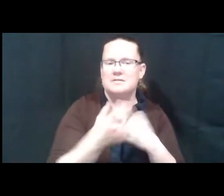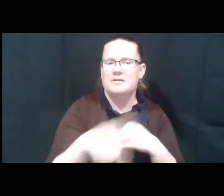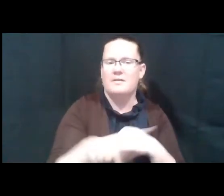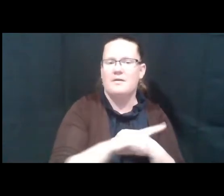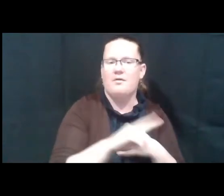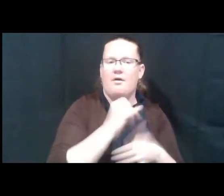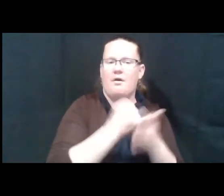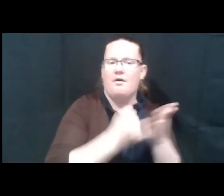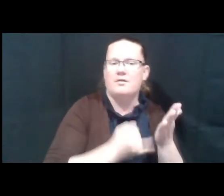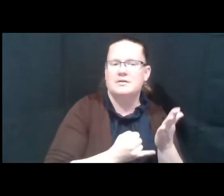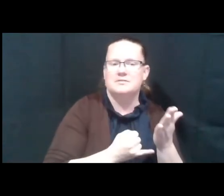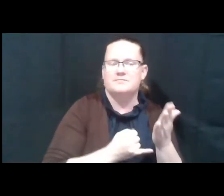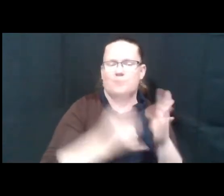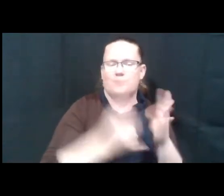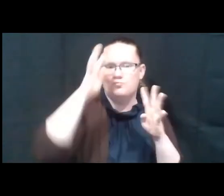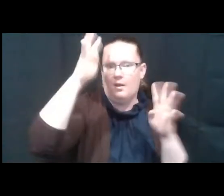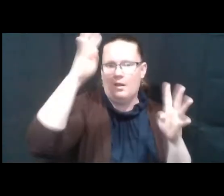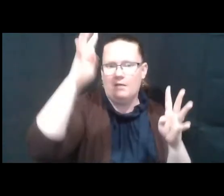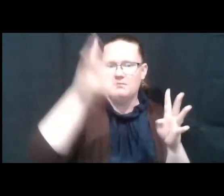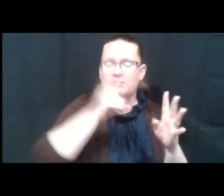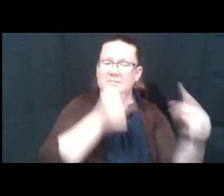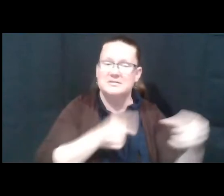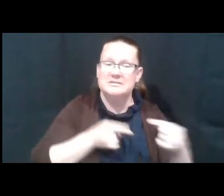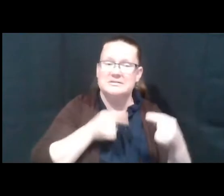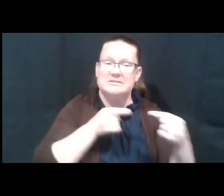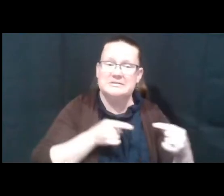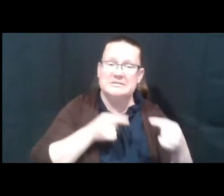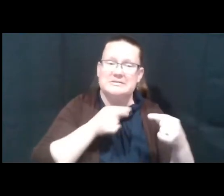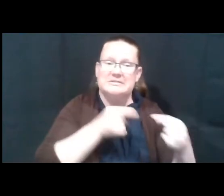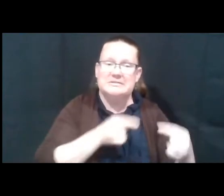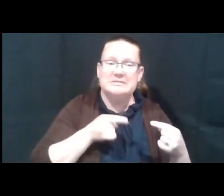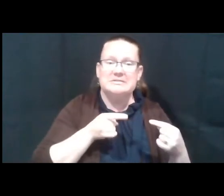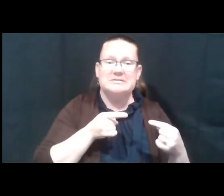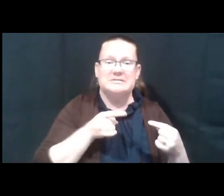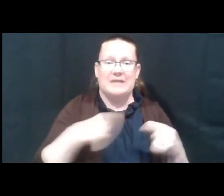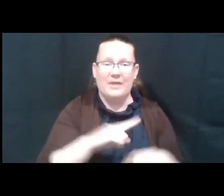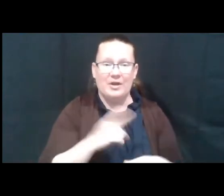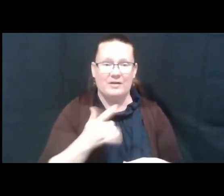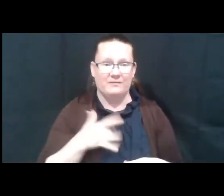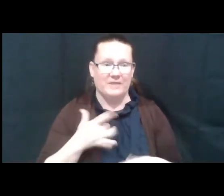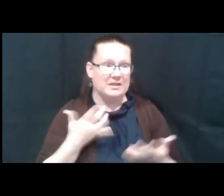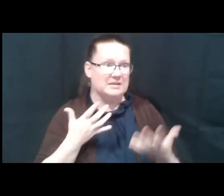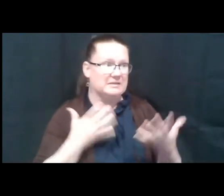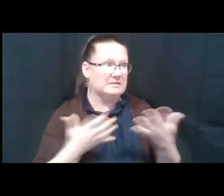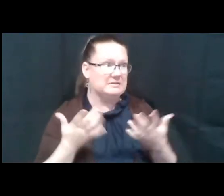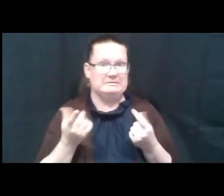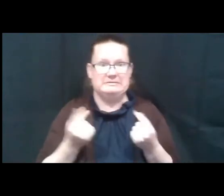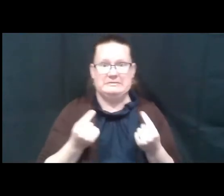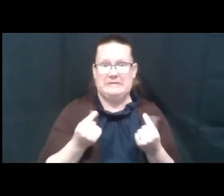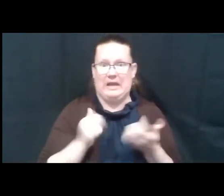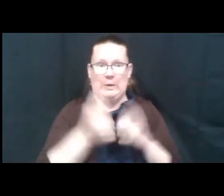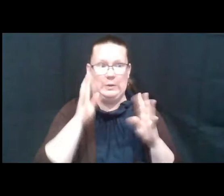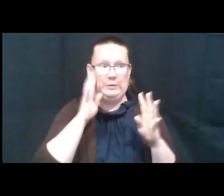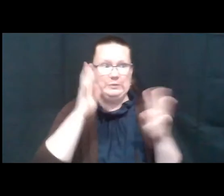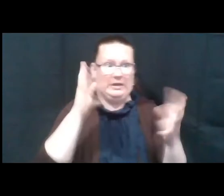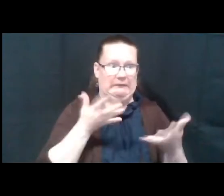really going through a tough time, and they're actually kind of at a loss to create. And then I've talked to some who are